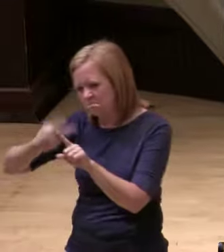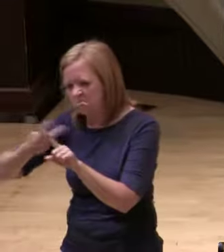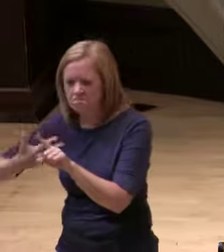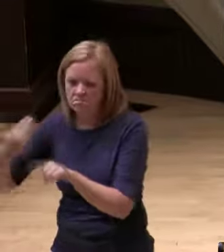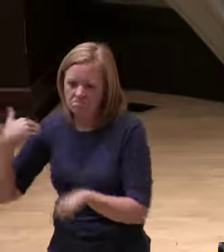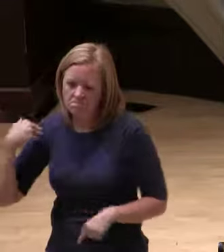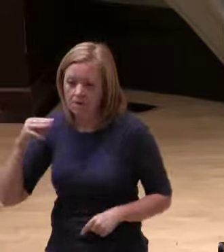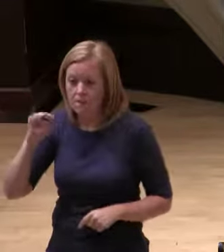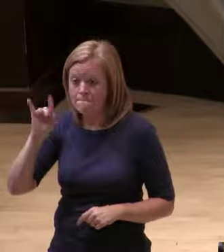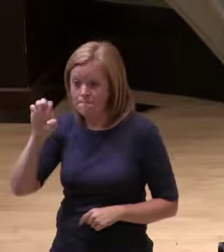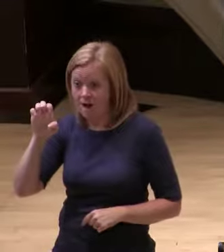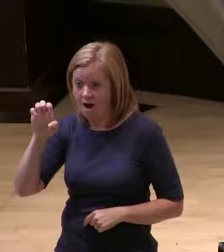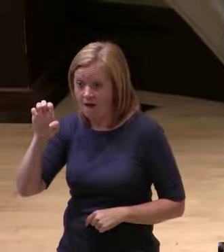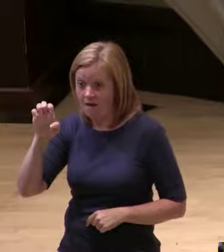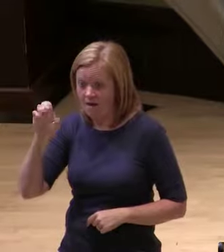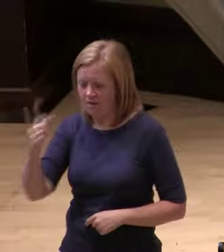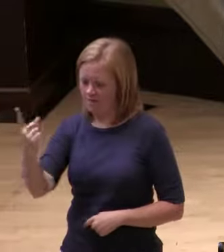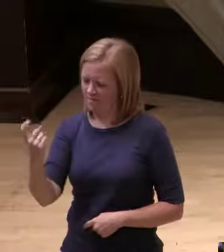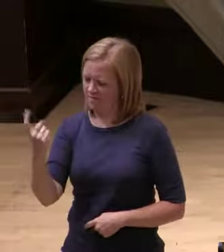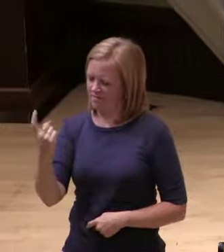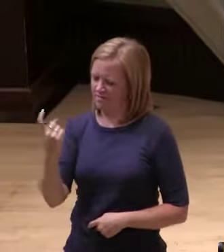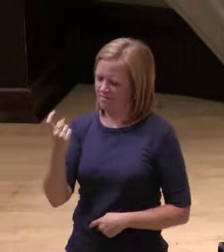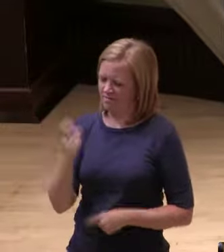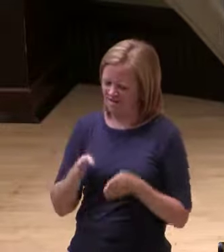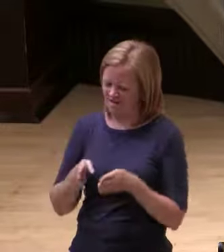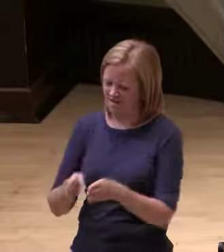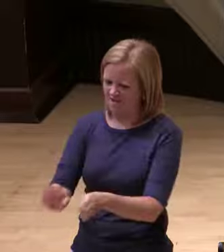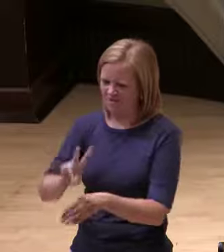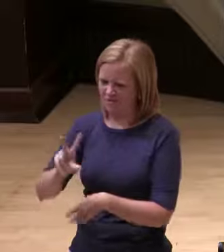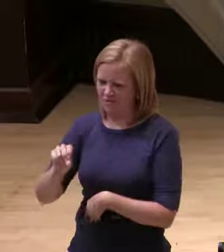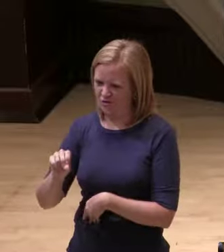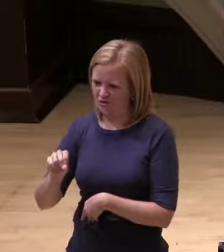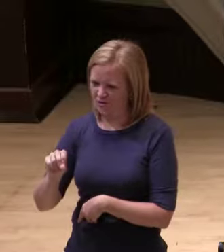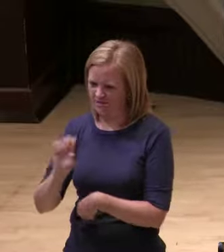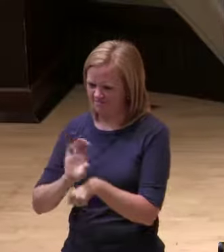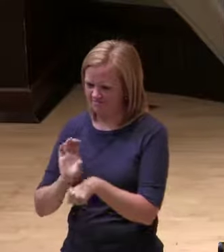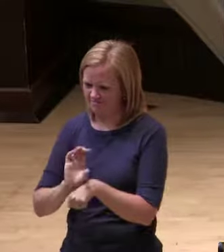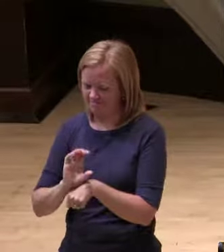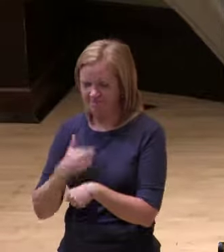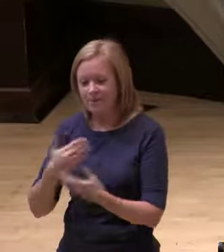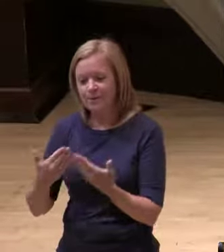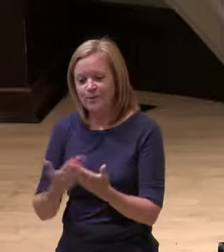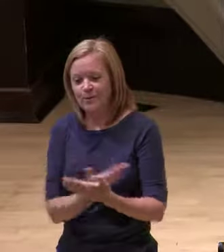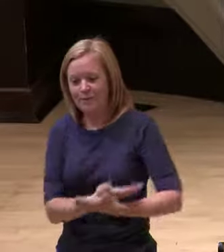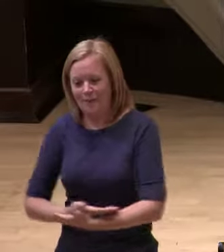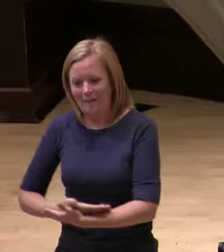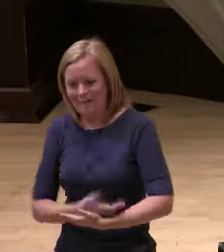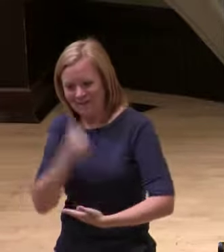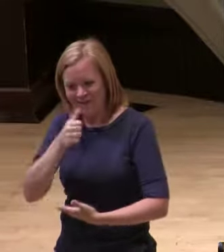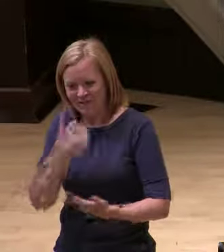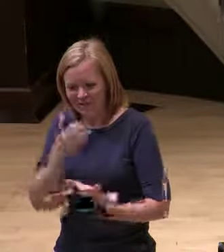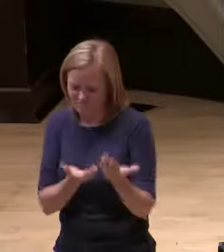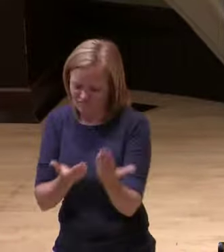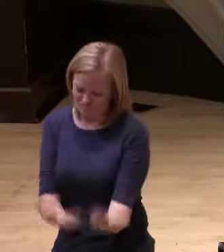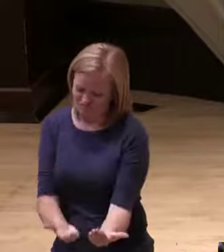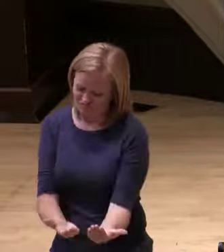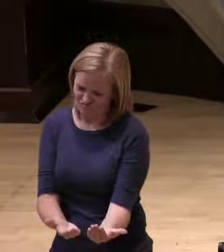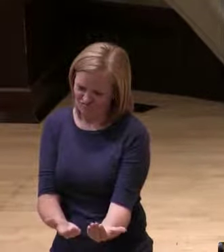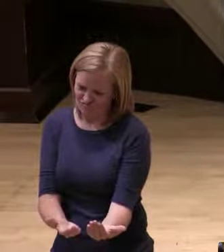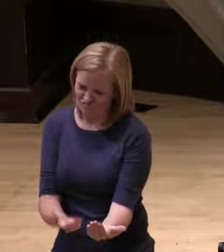Mike came down the aisle at the 7:30 Mass, and he placed his newborn baby girl right next to me on my